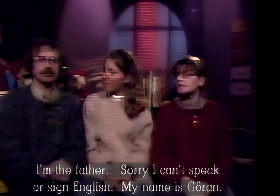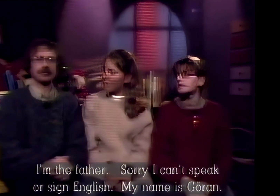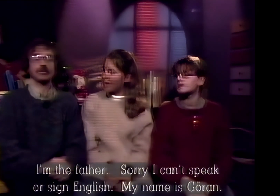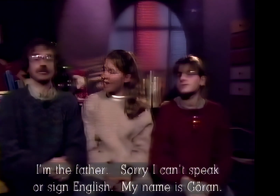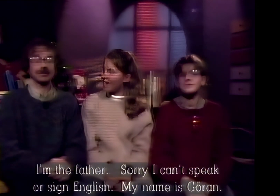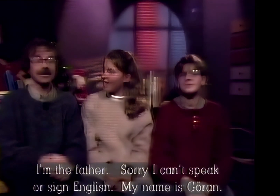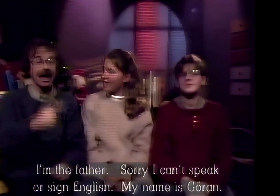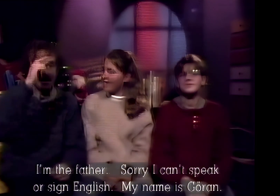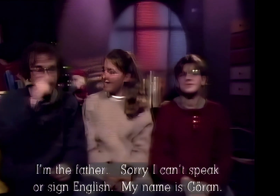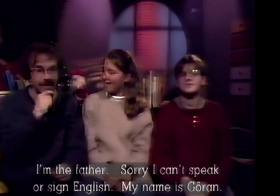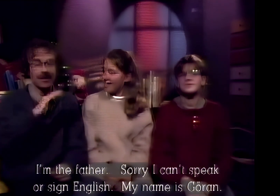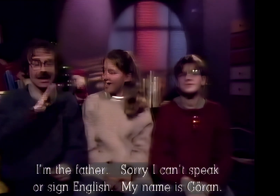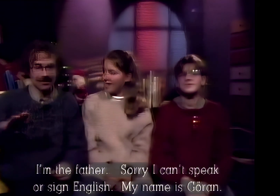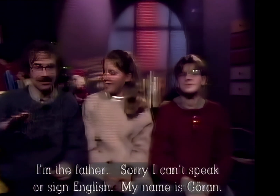I'm the father.